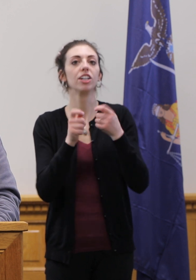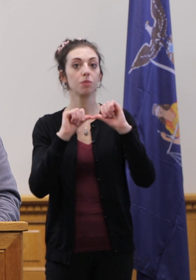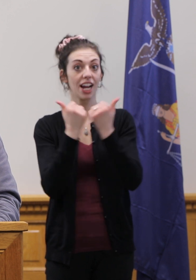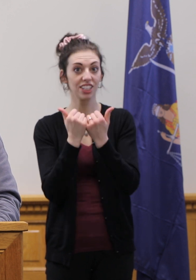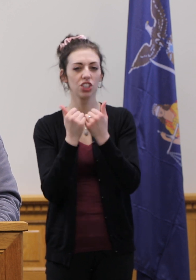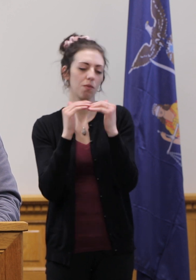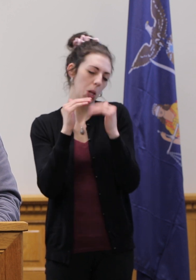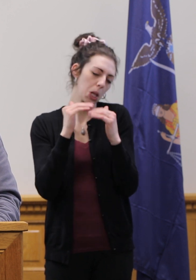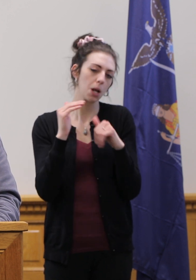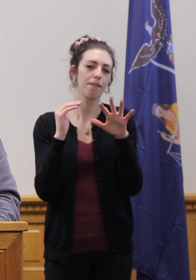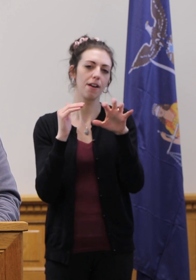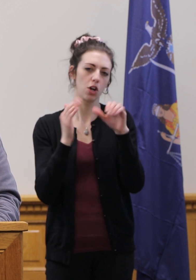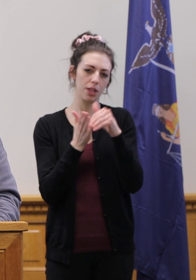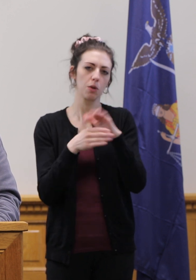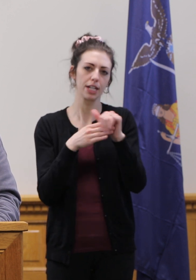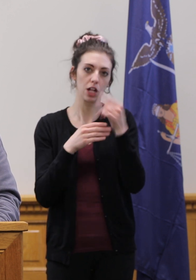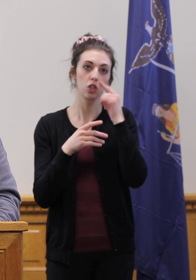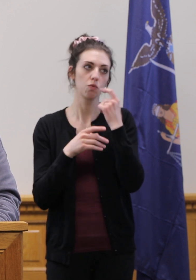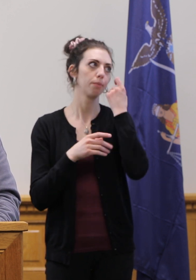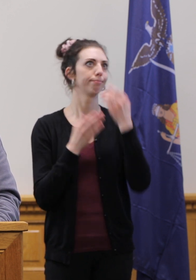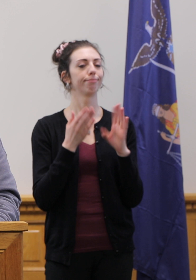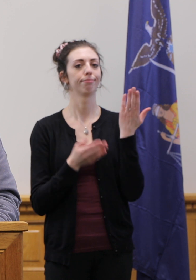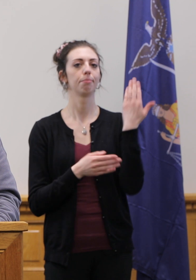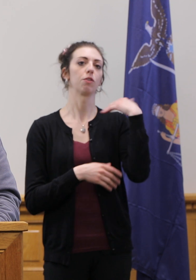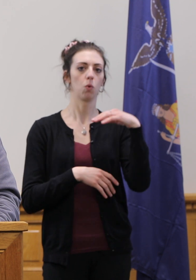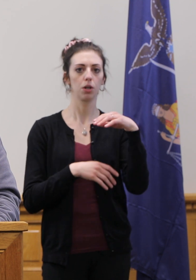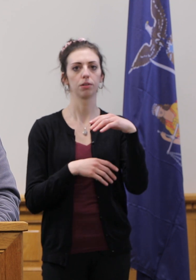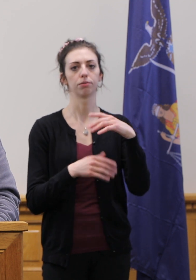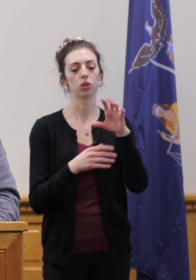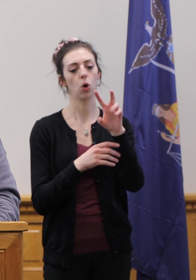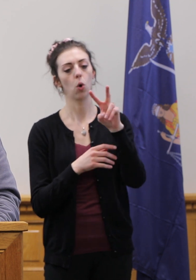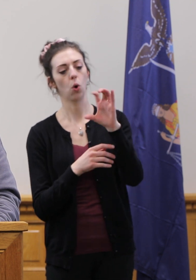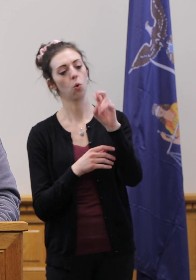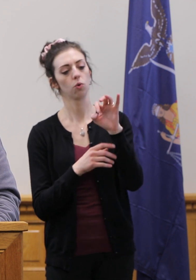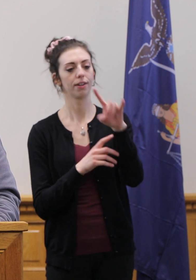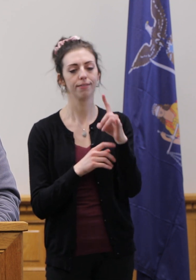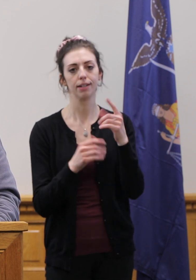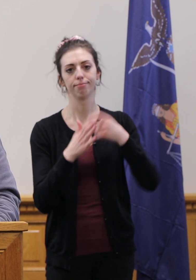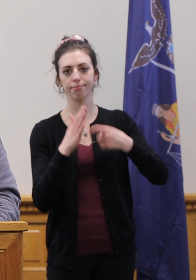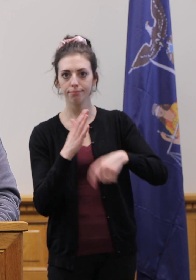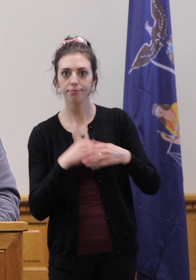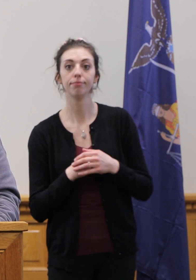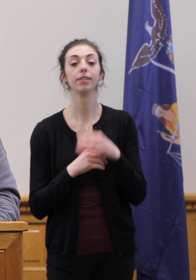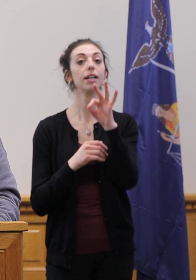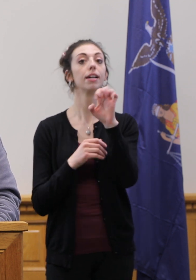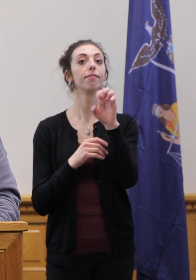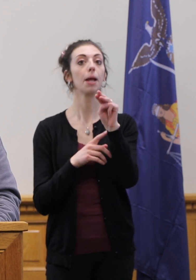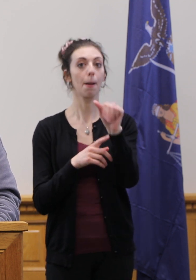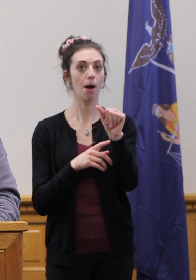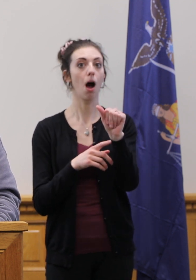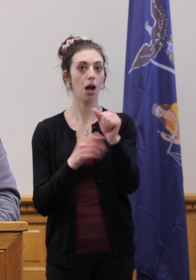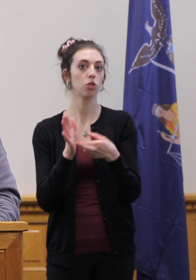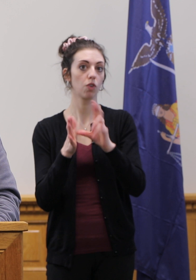under $500,000 for previous COVID-related expenses. The claim is under review by FEMA, and we're working on a